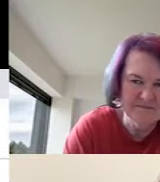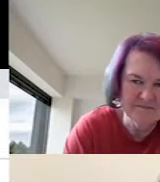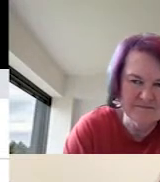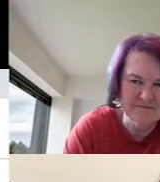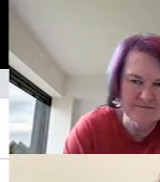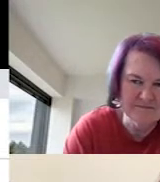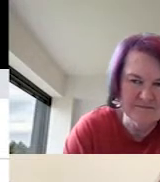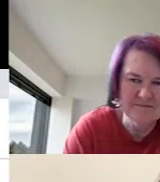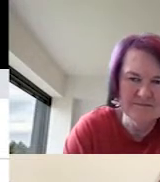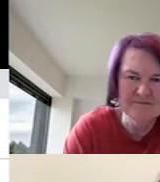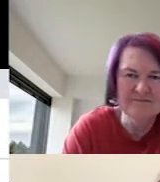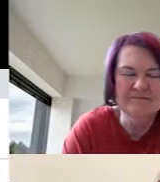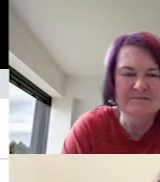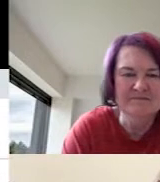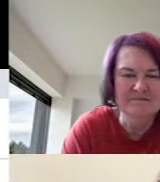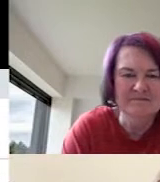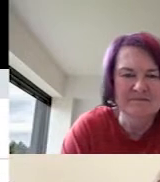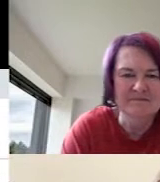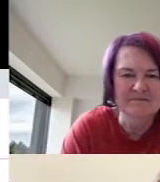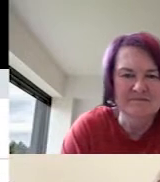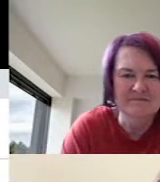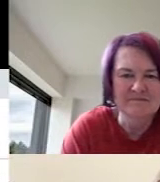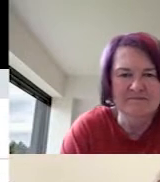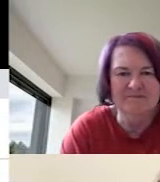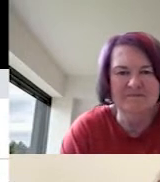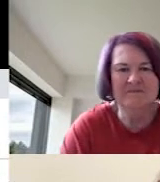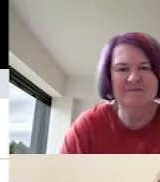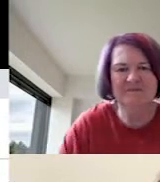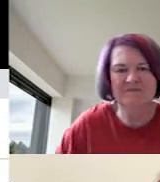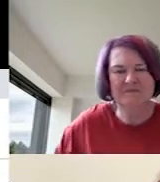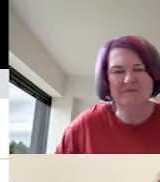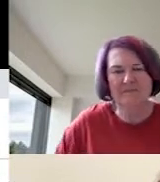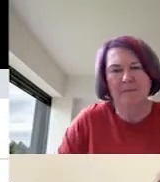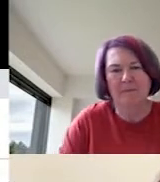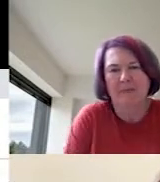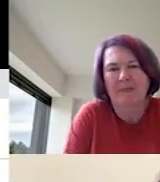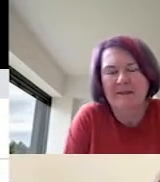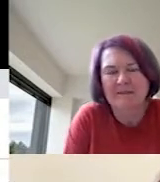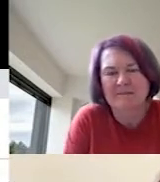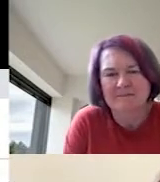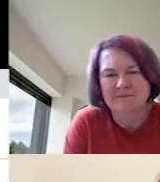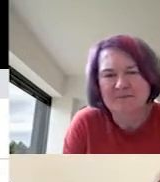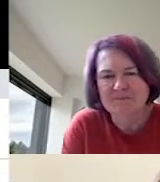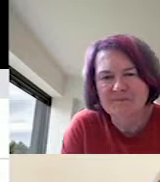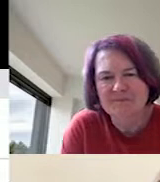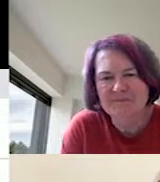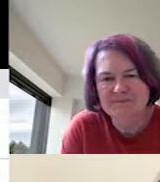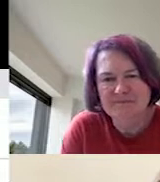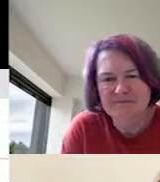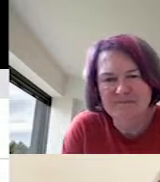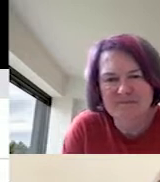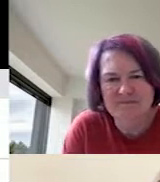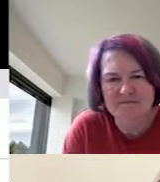stuff, I apologise that it's probably stuff that you already know, but it's always really good to be reminded about the importance of a